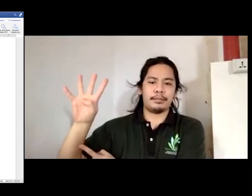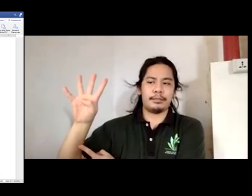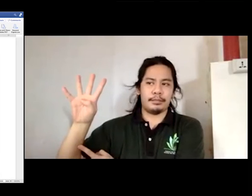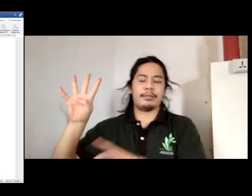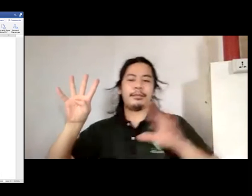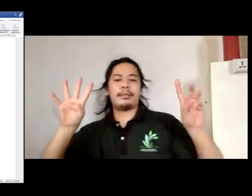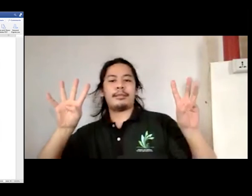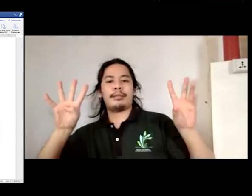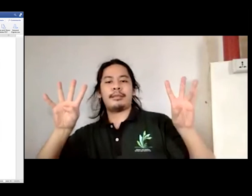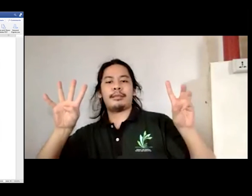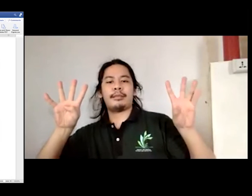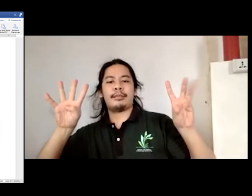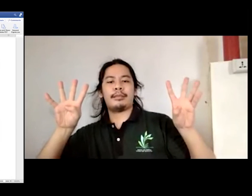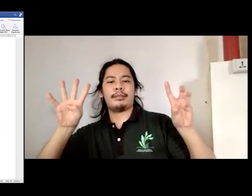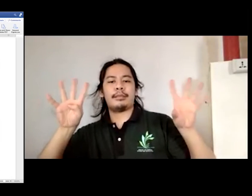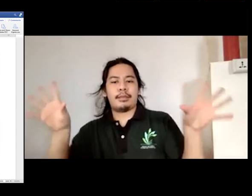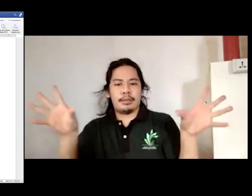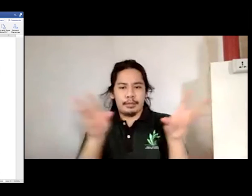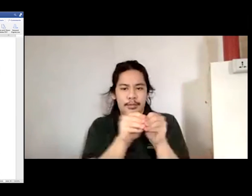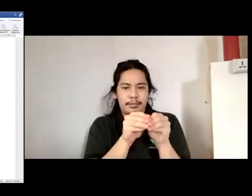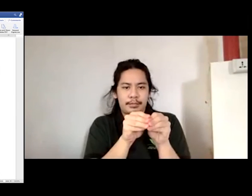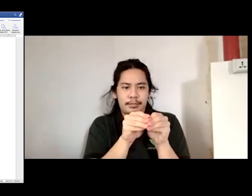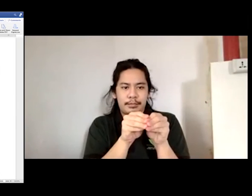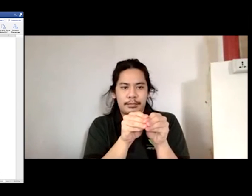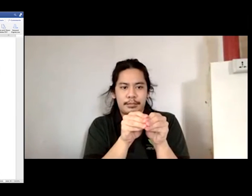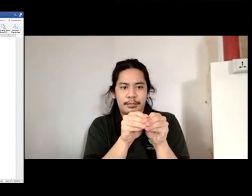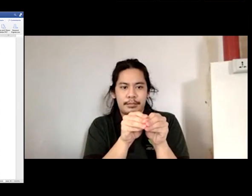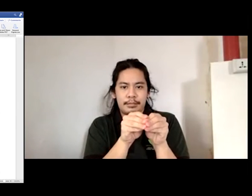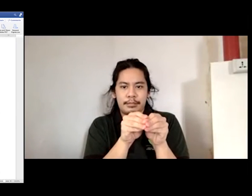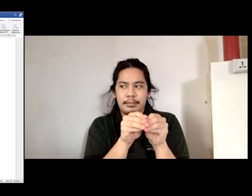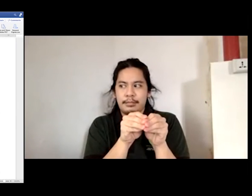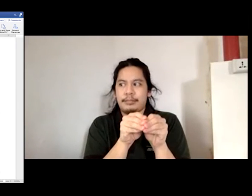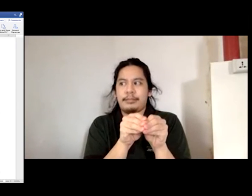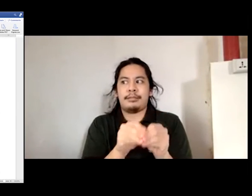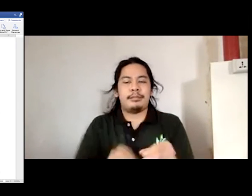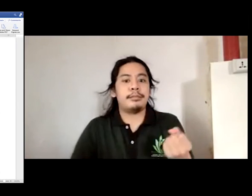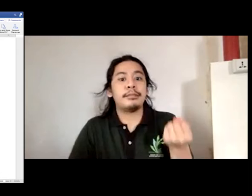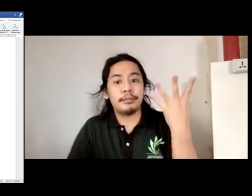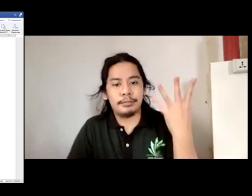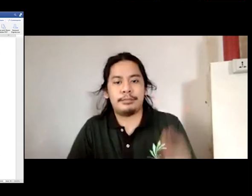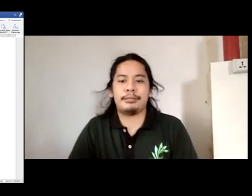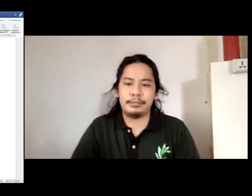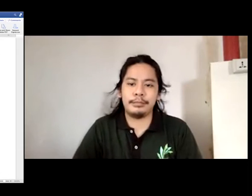right. Okay. 4, and then 16 is on the left. Okay, together.